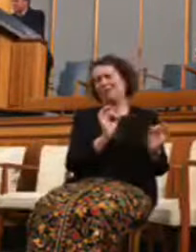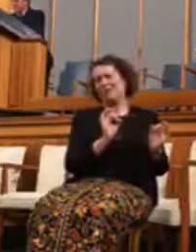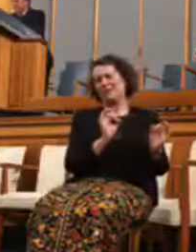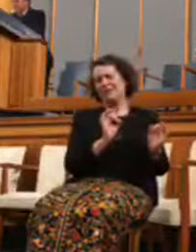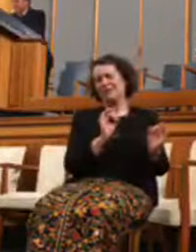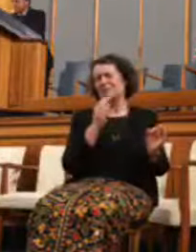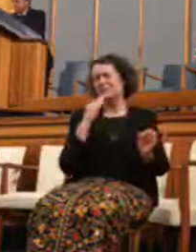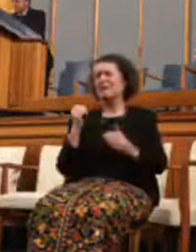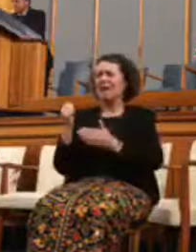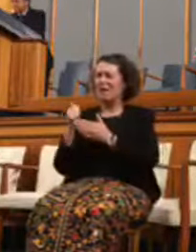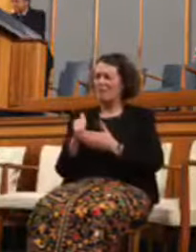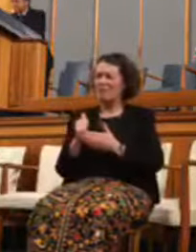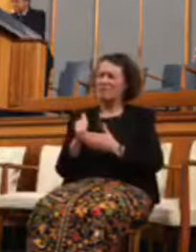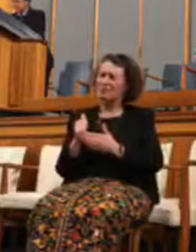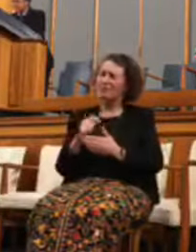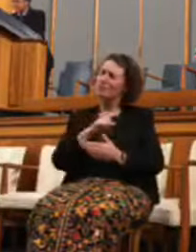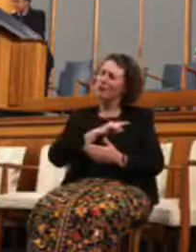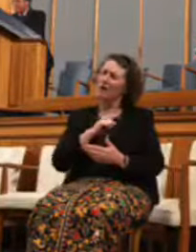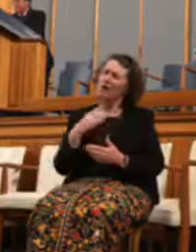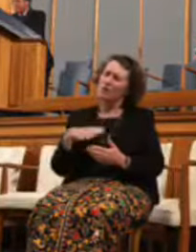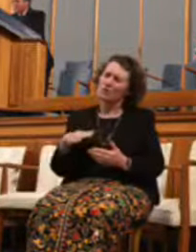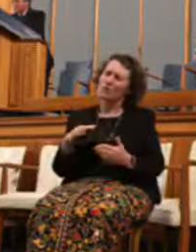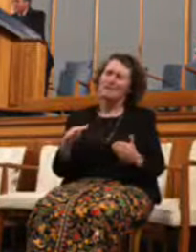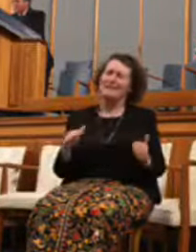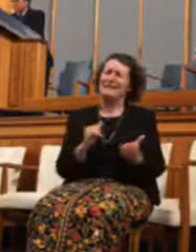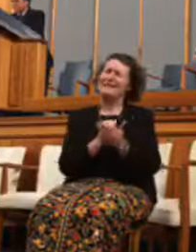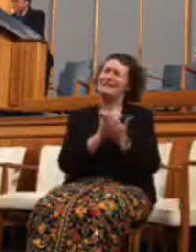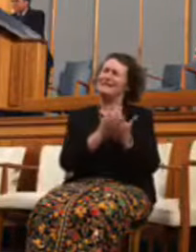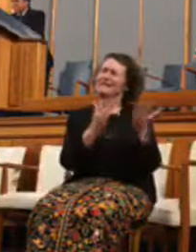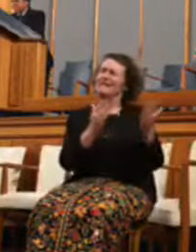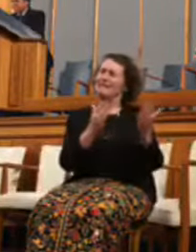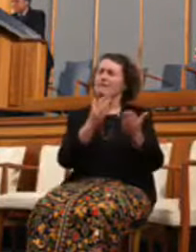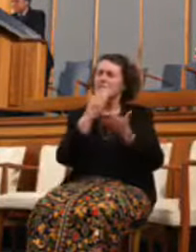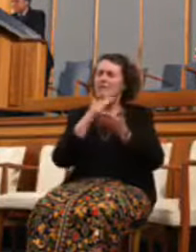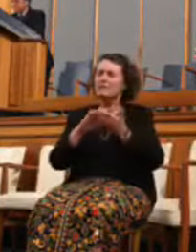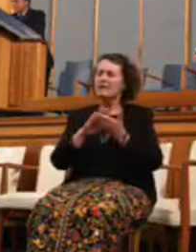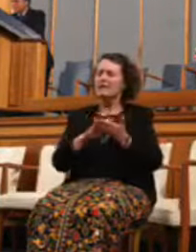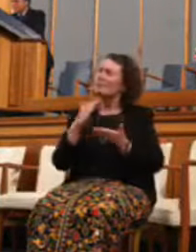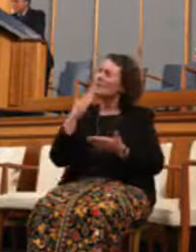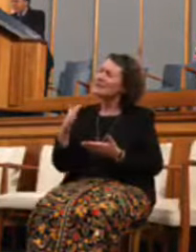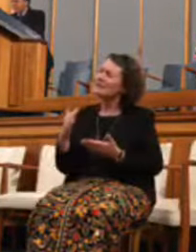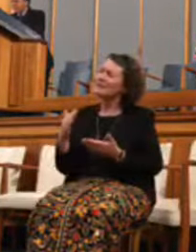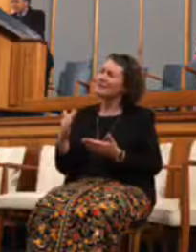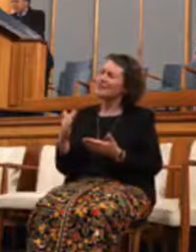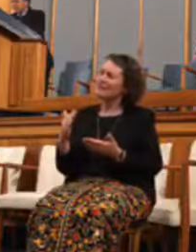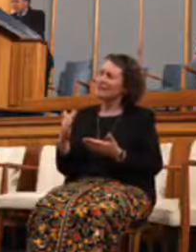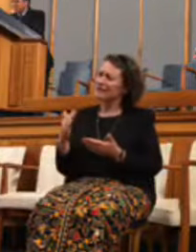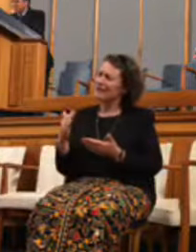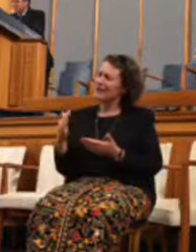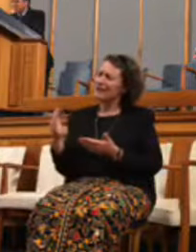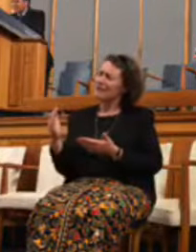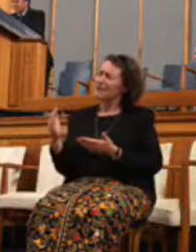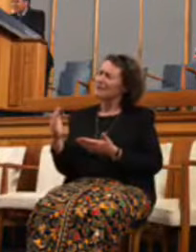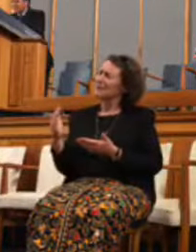pass by us without touching us, Lord. We pray that salvation will knock again to the